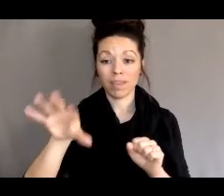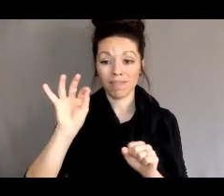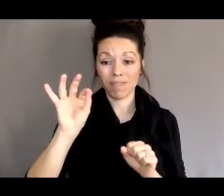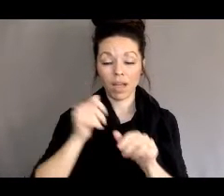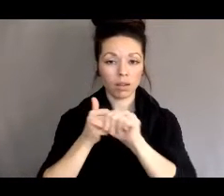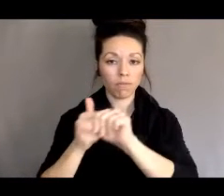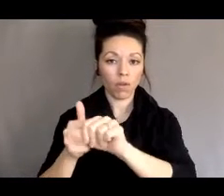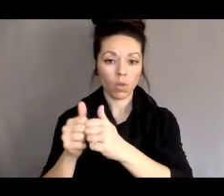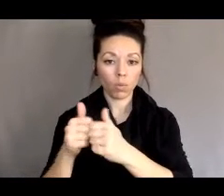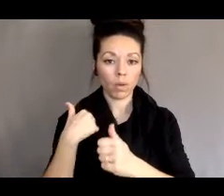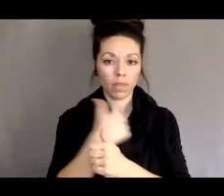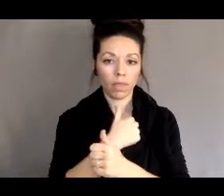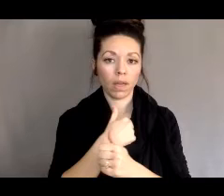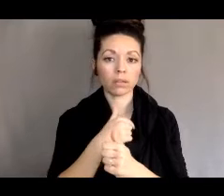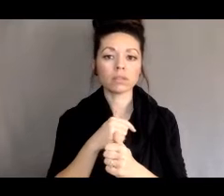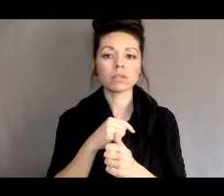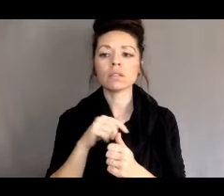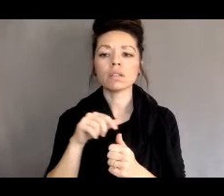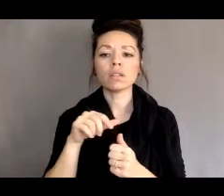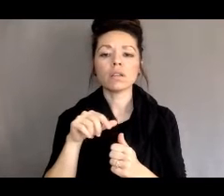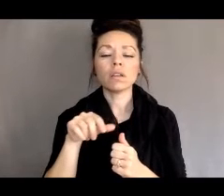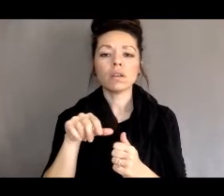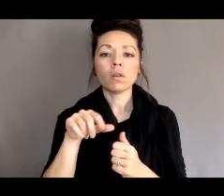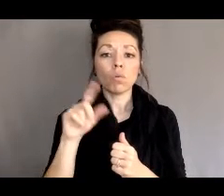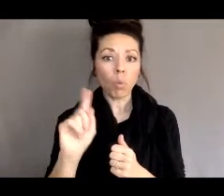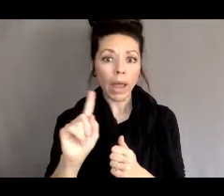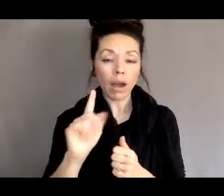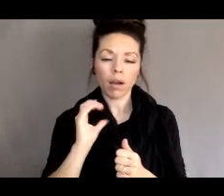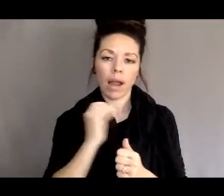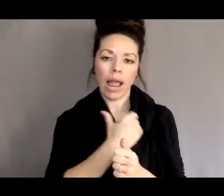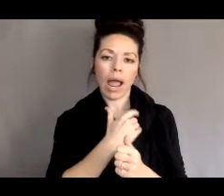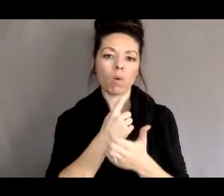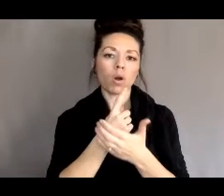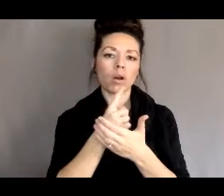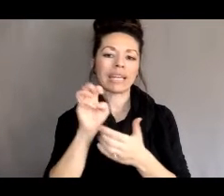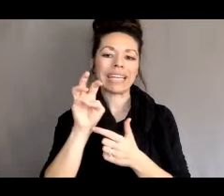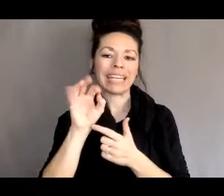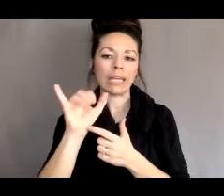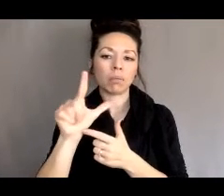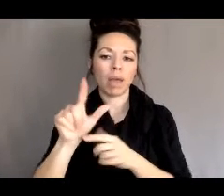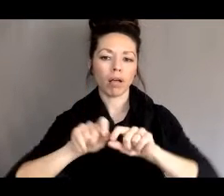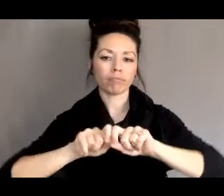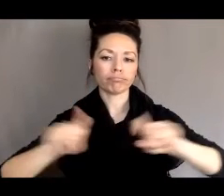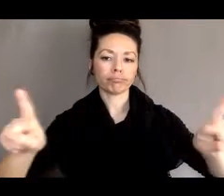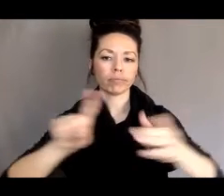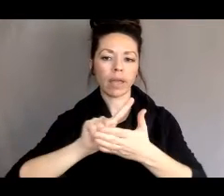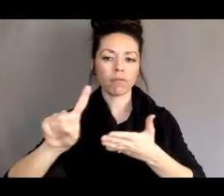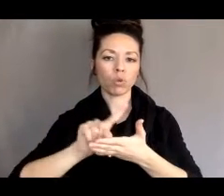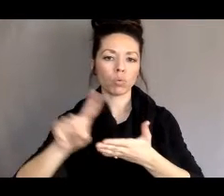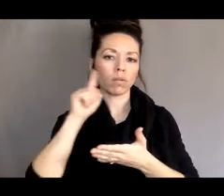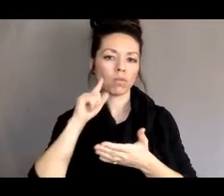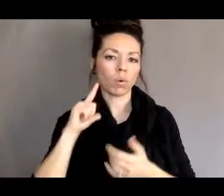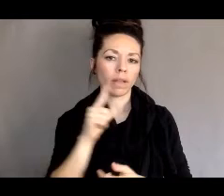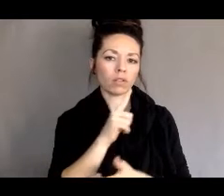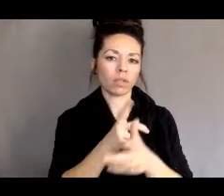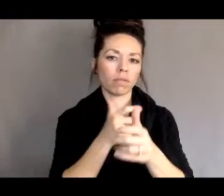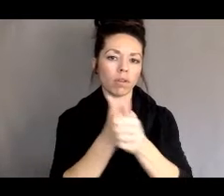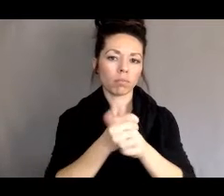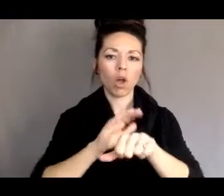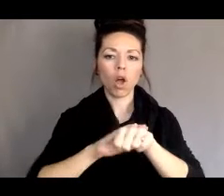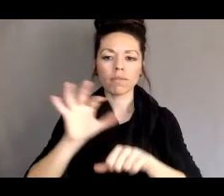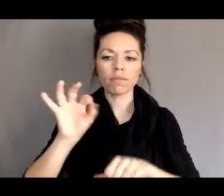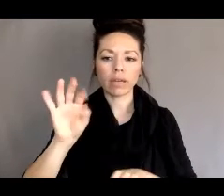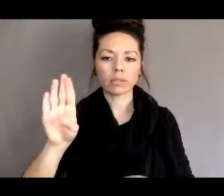with us in our weekly legislative update email blast that we have. And we post those on Facebook as